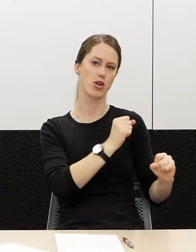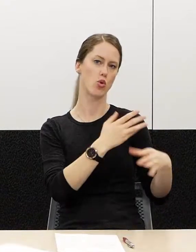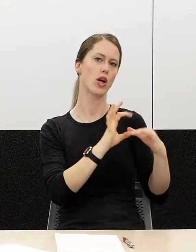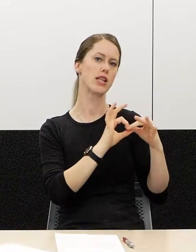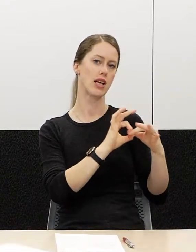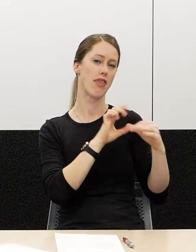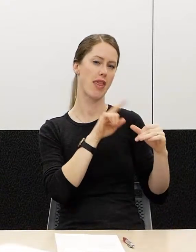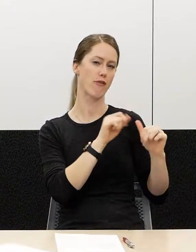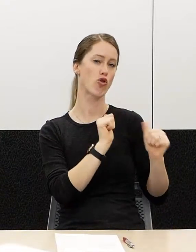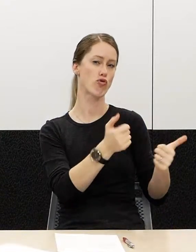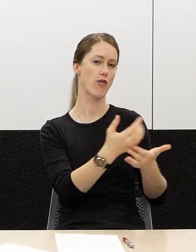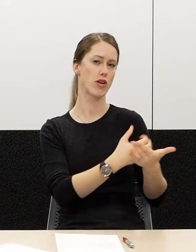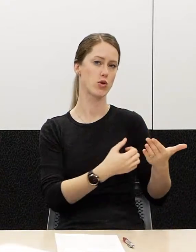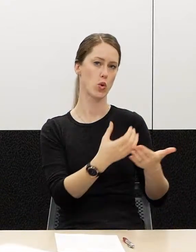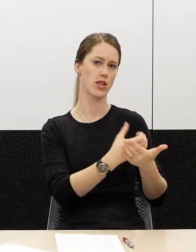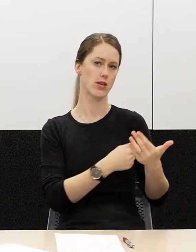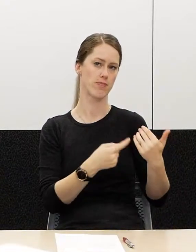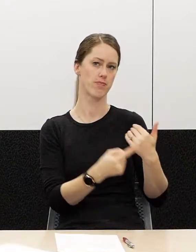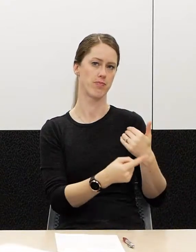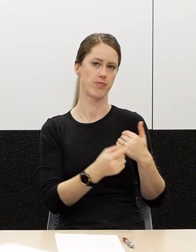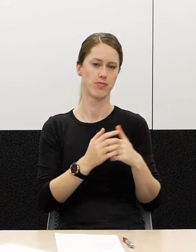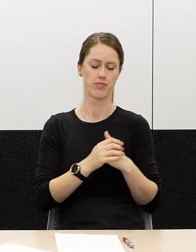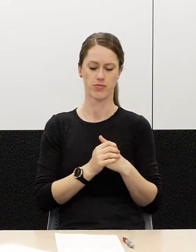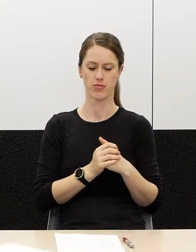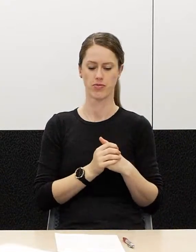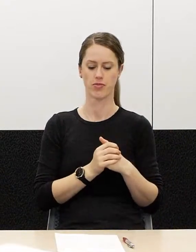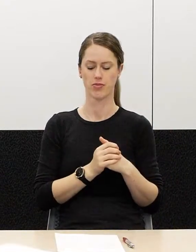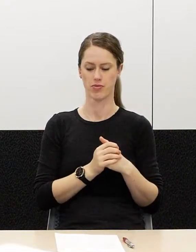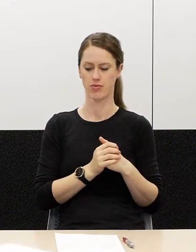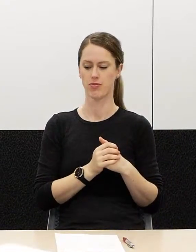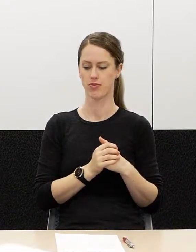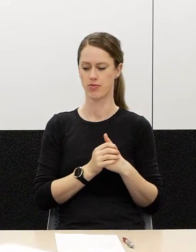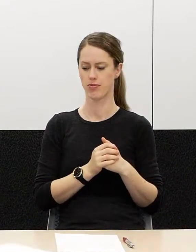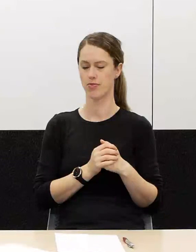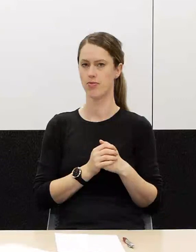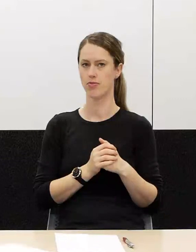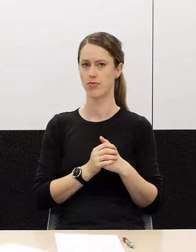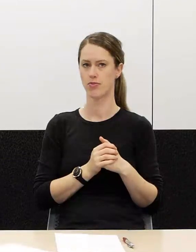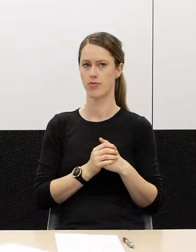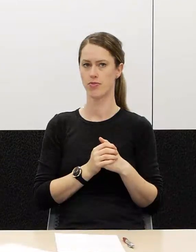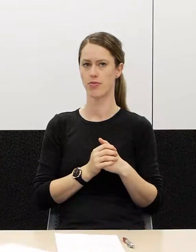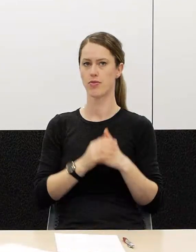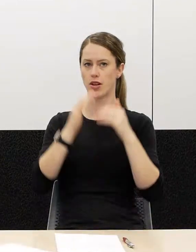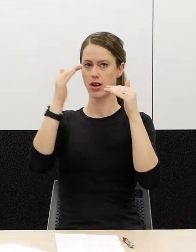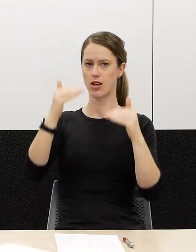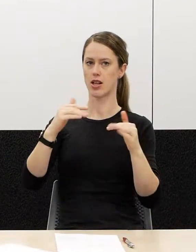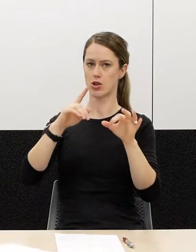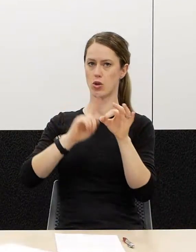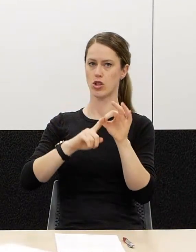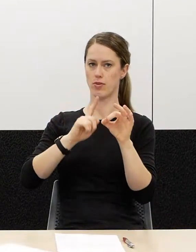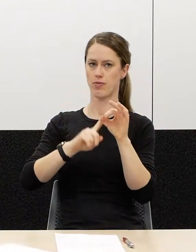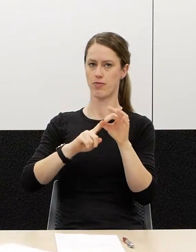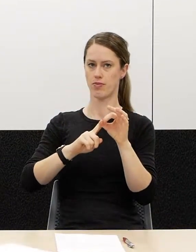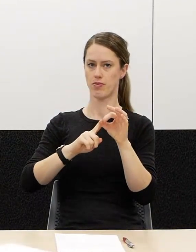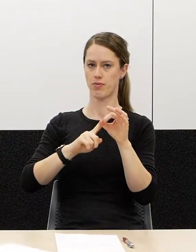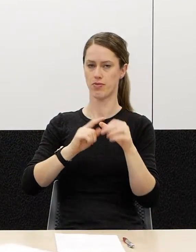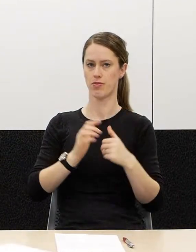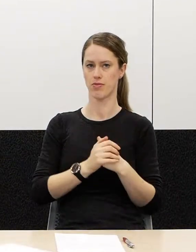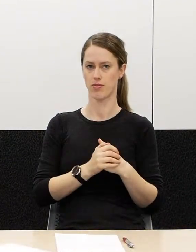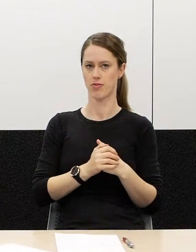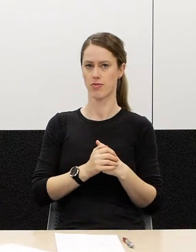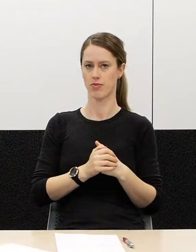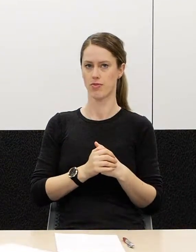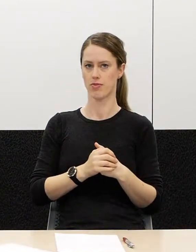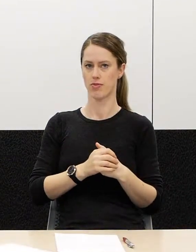and they've got some great resource and skills in there to help. So yeah. And then from Nina Scott. Kia ora, Nina. Kia ora,